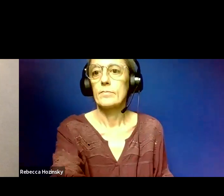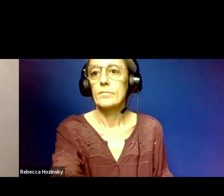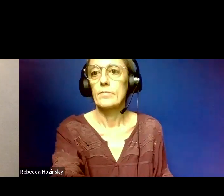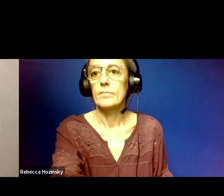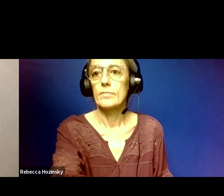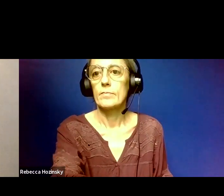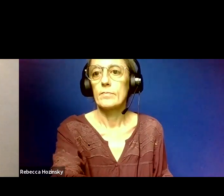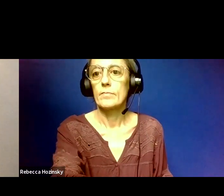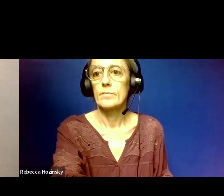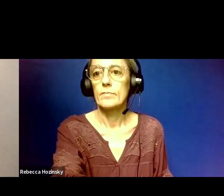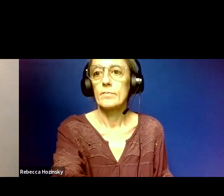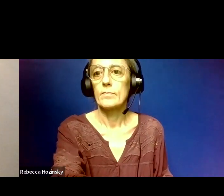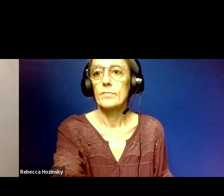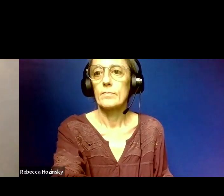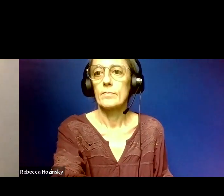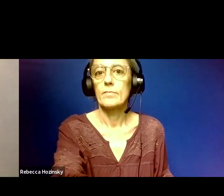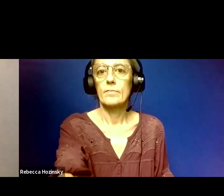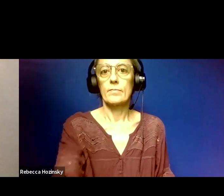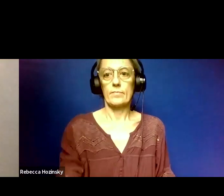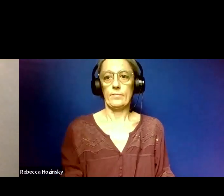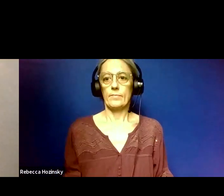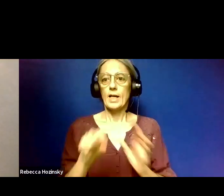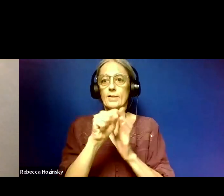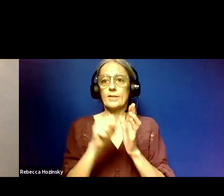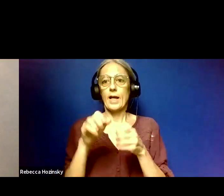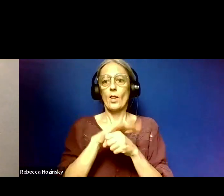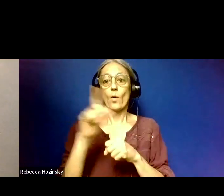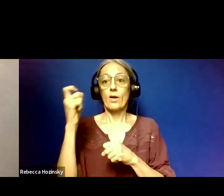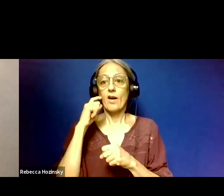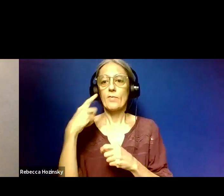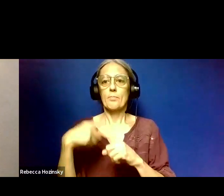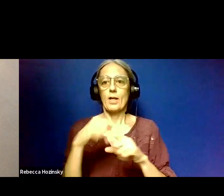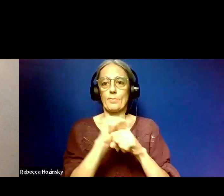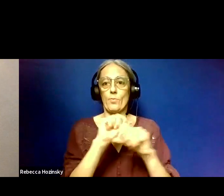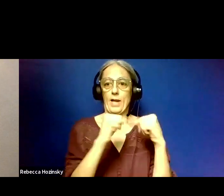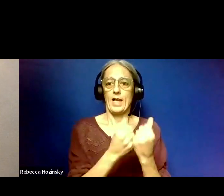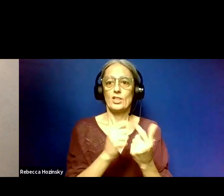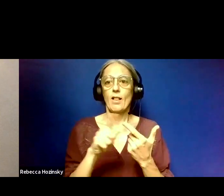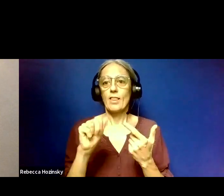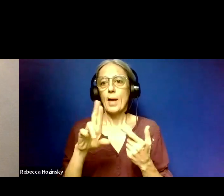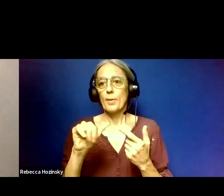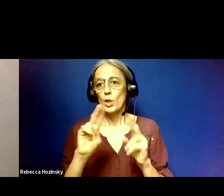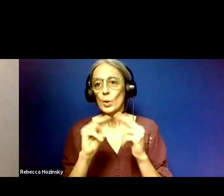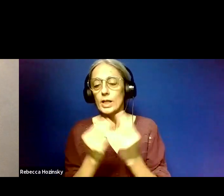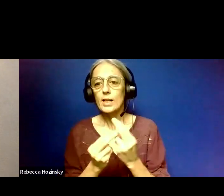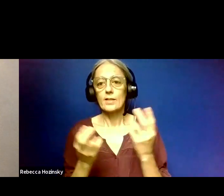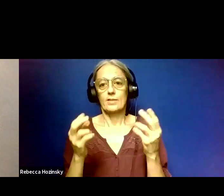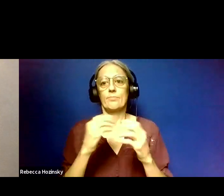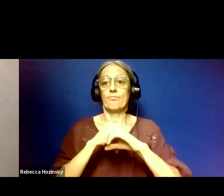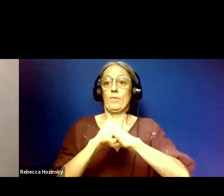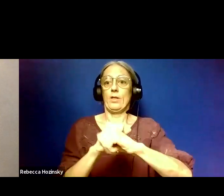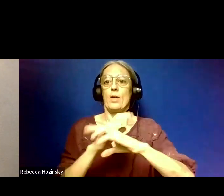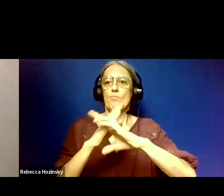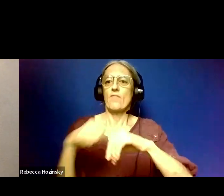and state and local governments and employment agencies and labor unions from